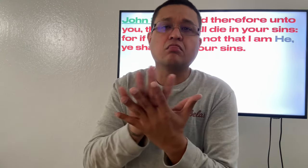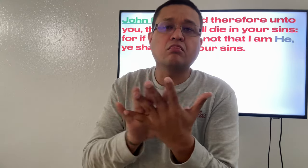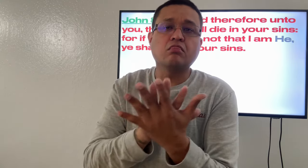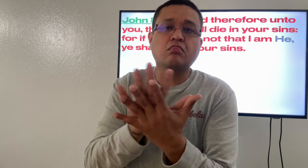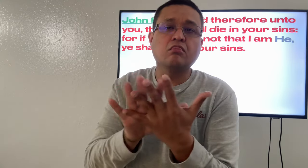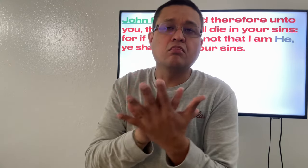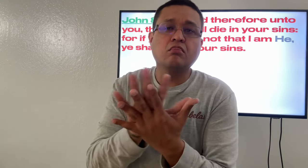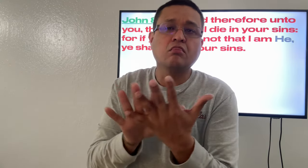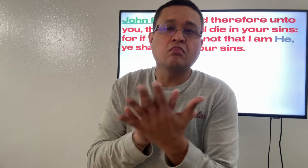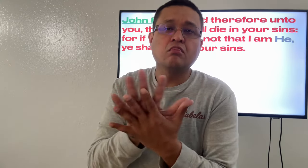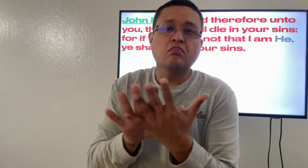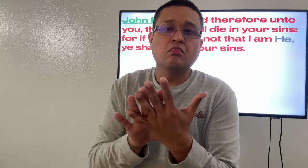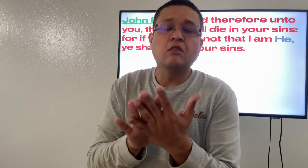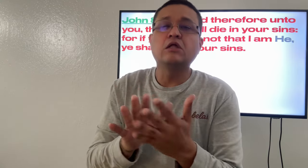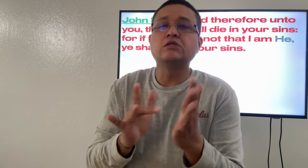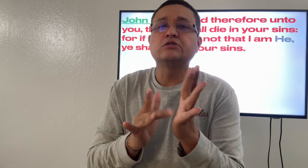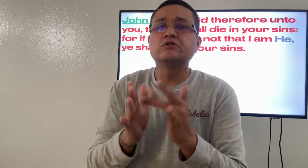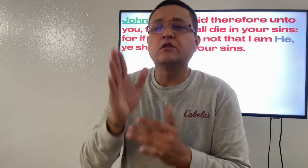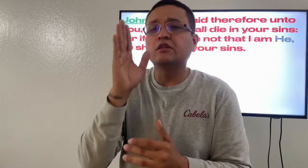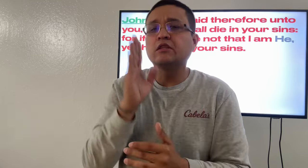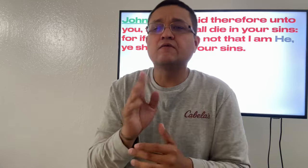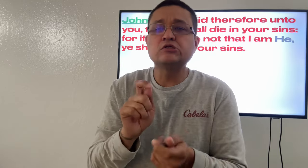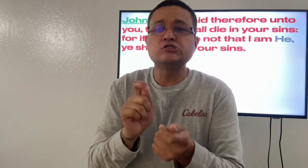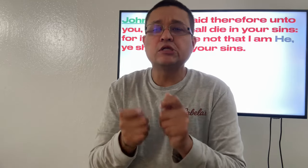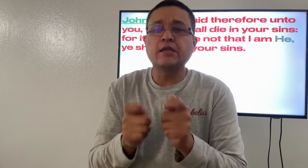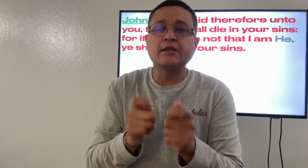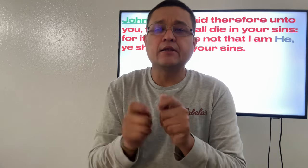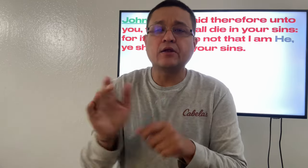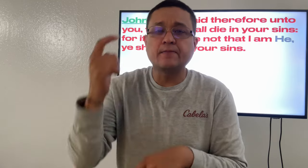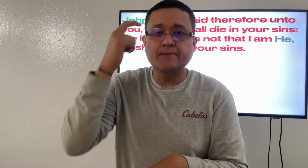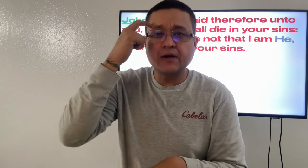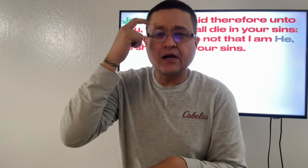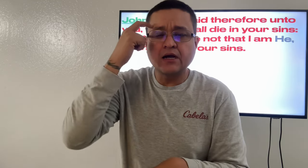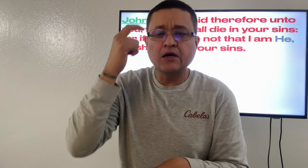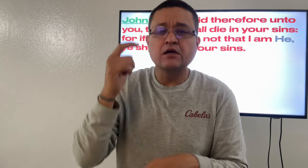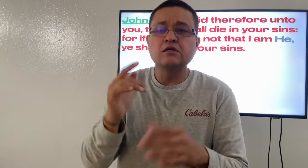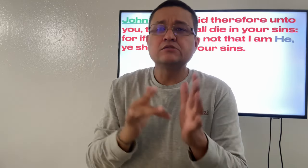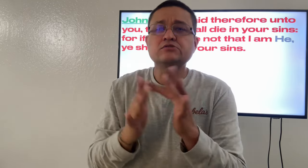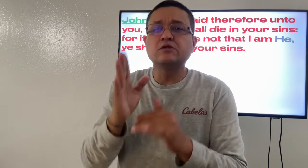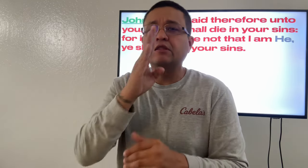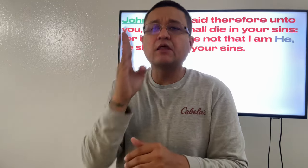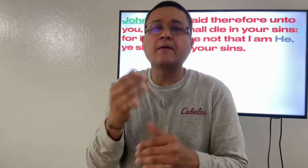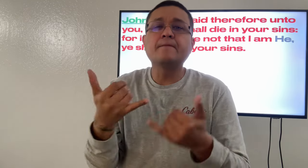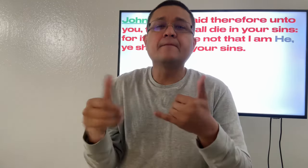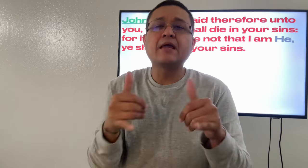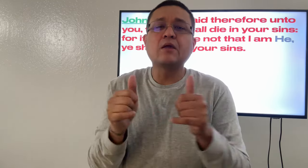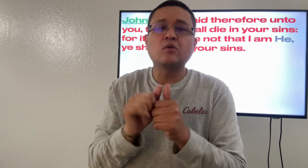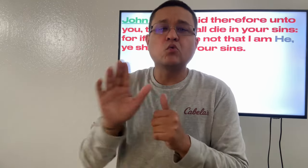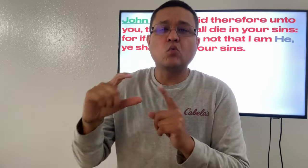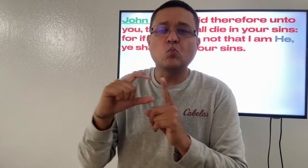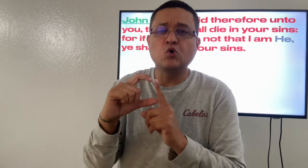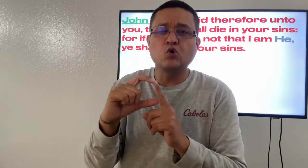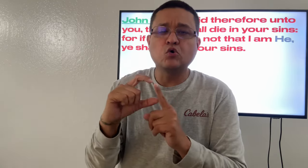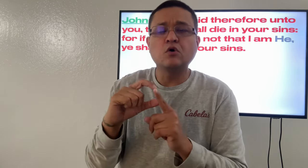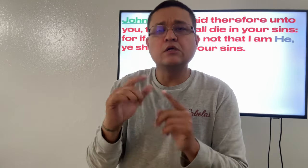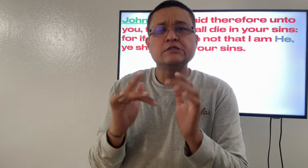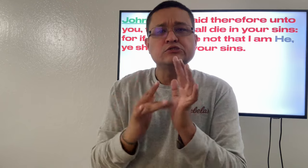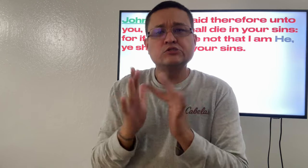He never confuses things. He never changes his mind. He never plays with his